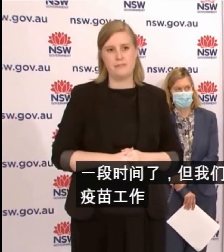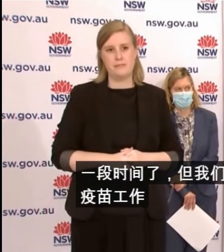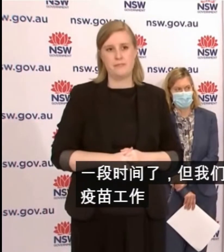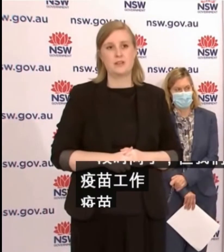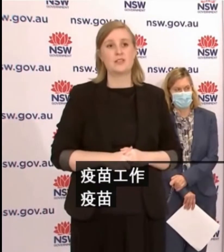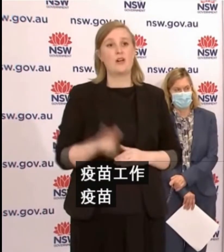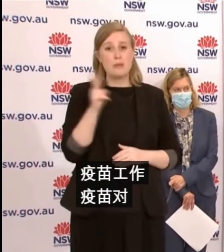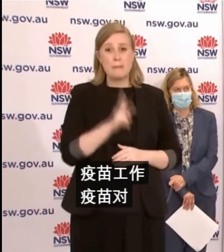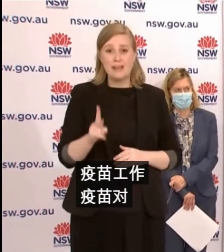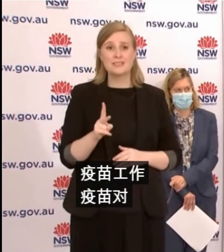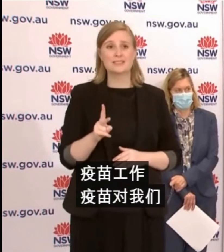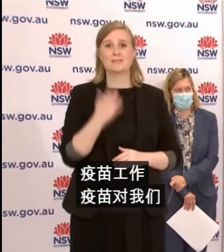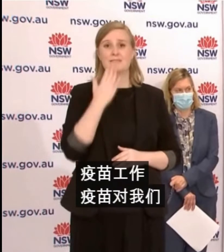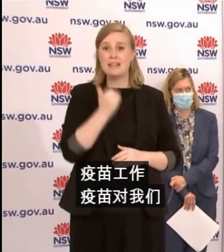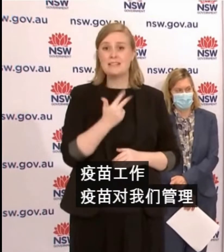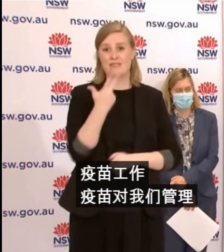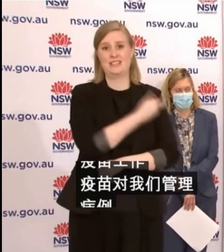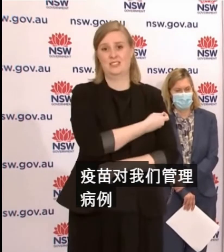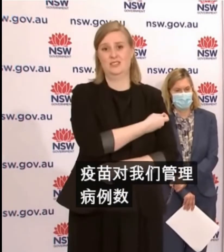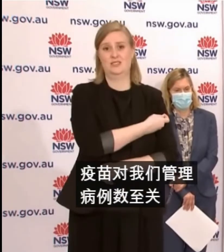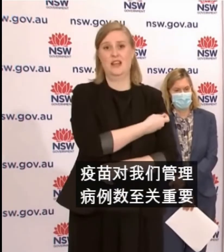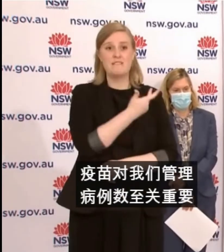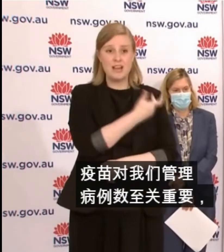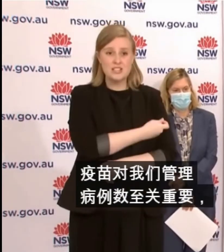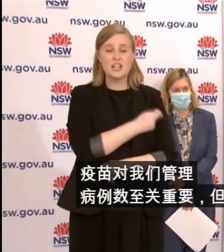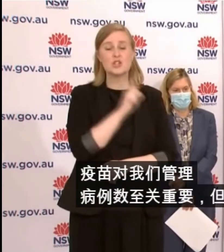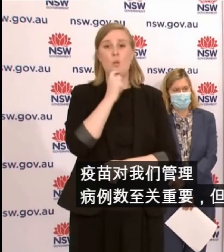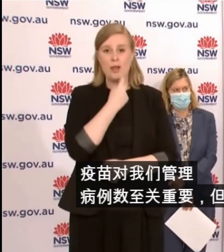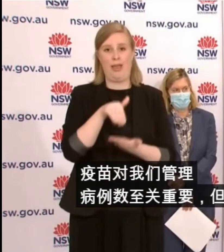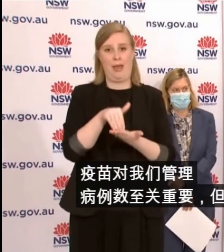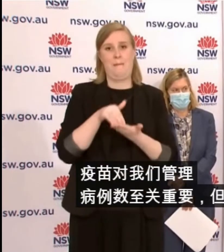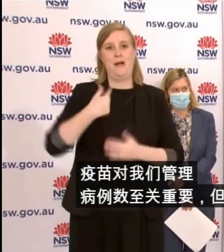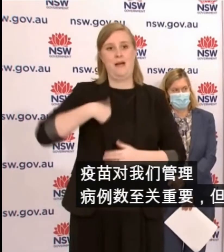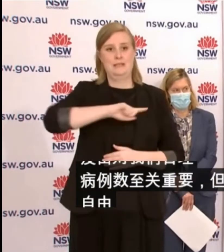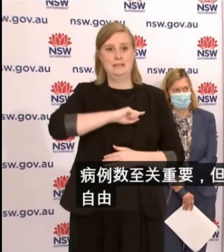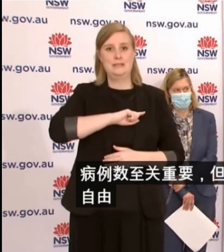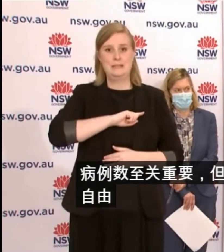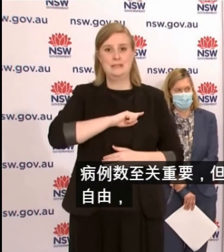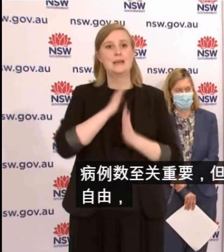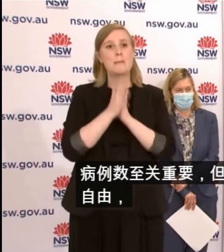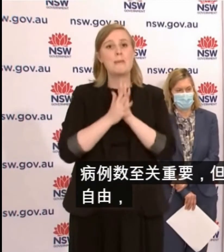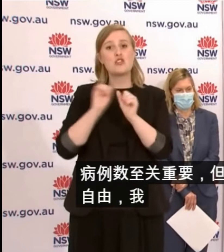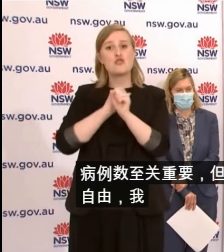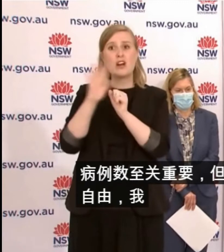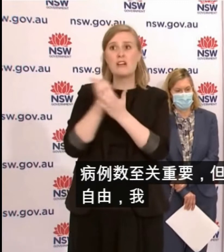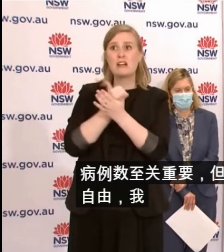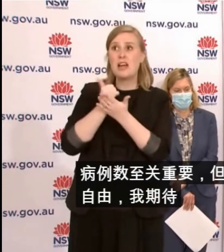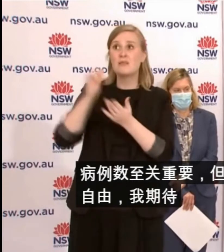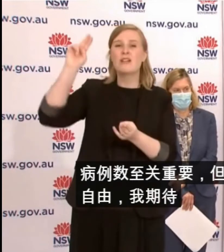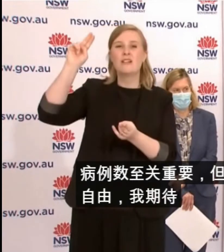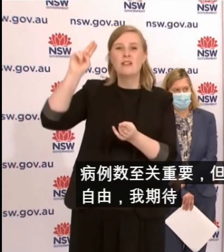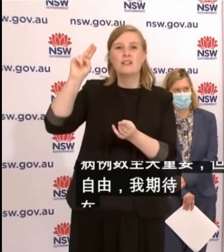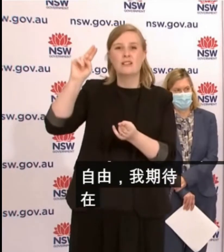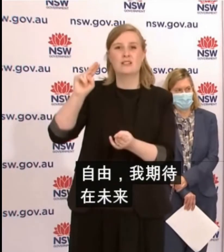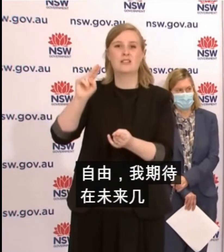work. Vaccines are critical to us managing the case numbers, but also providing those freedoms. And I look forward to